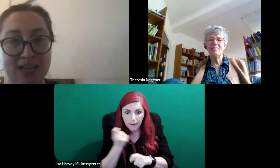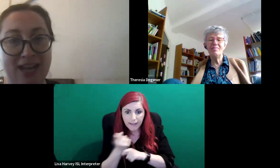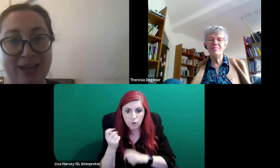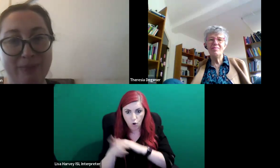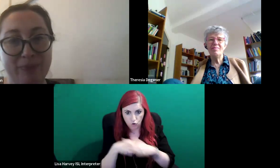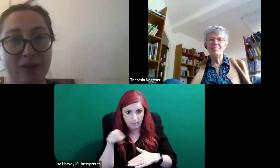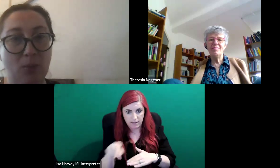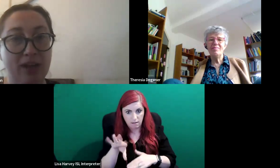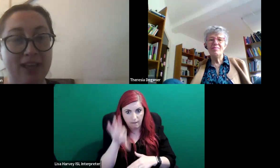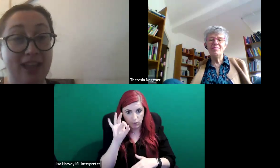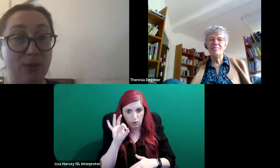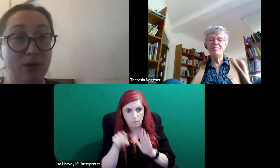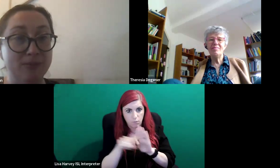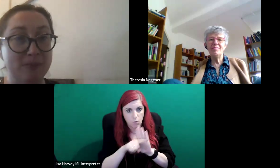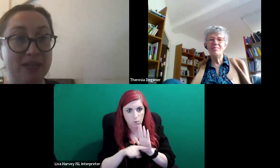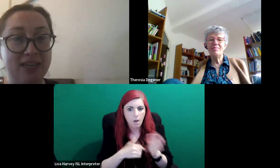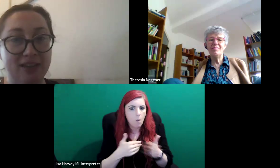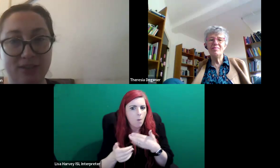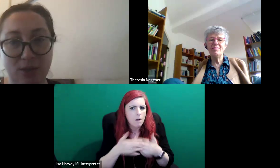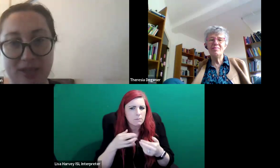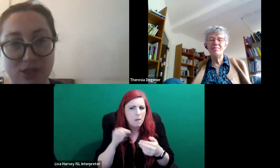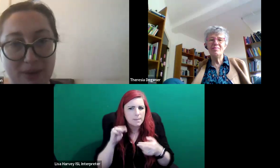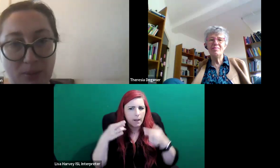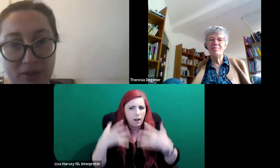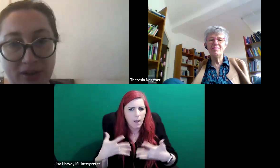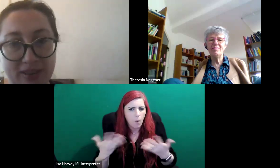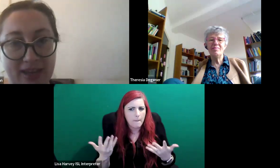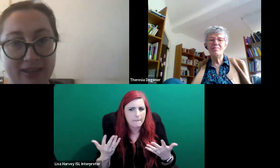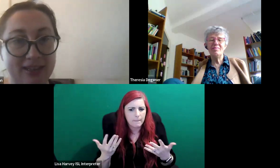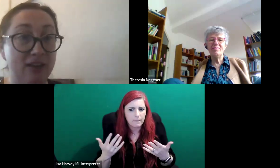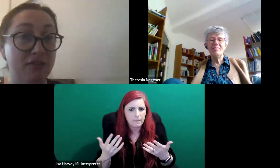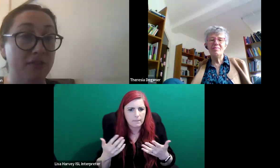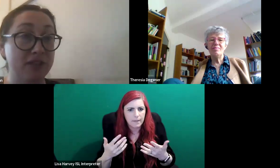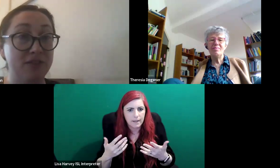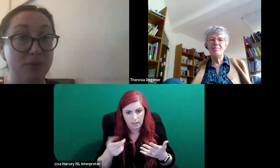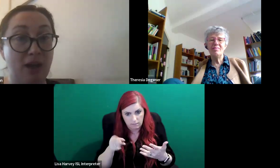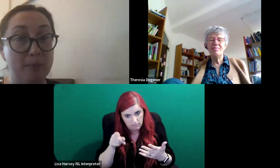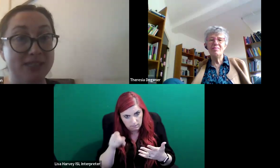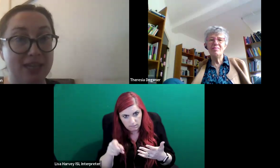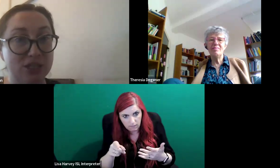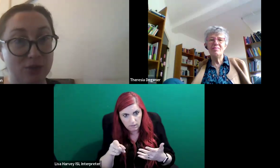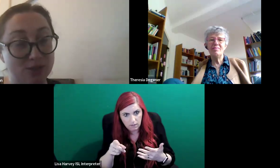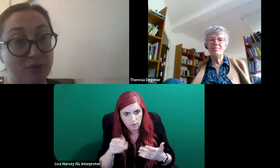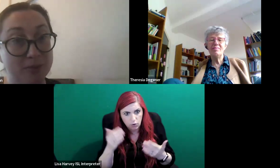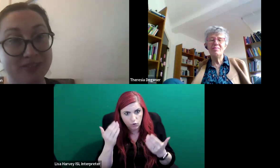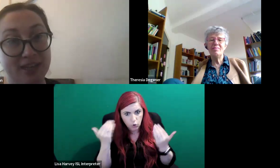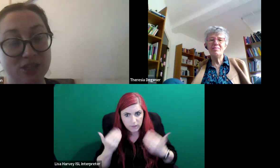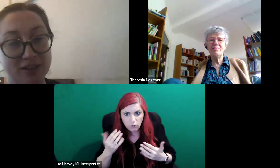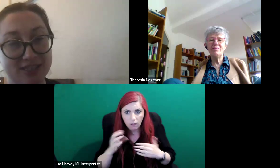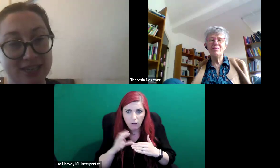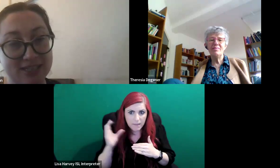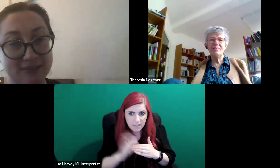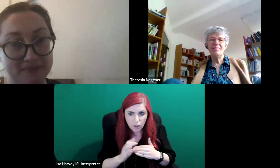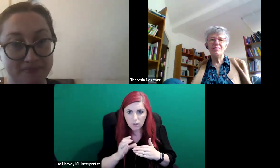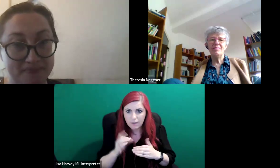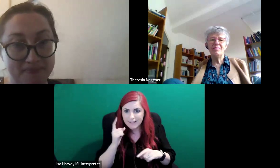protocol, what can the outcomes be? There's a question about whether that can involve individual compensation or some form of